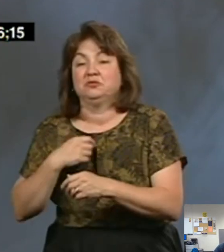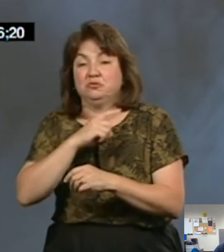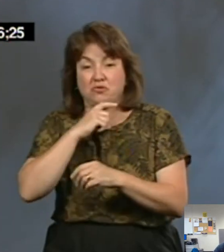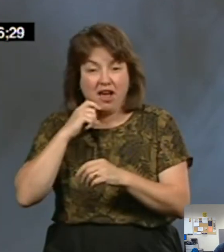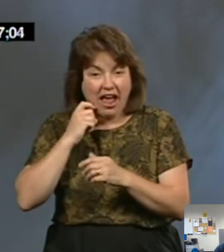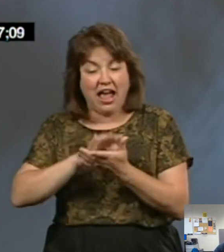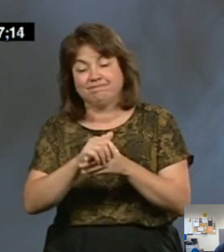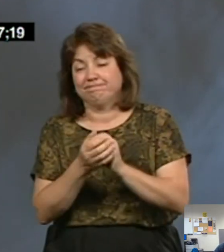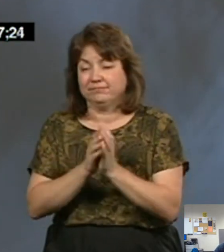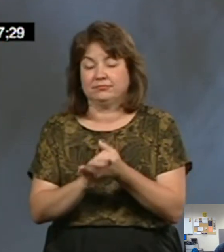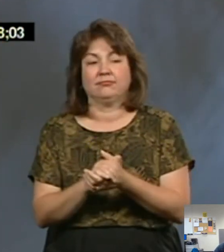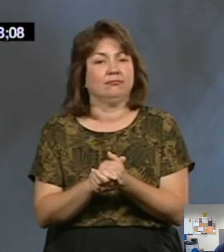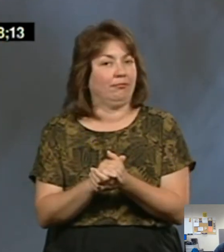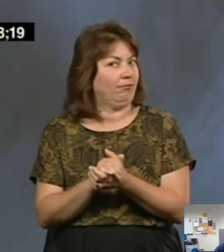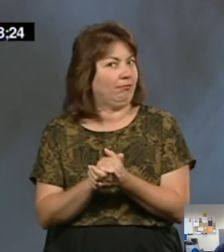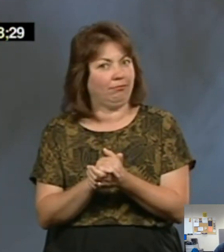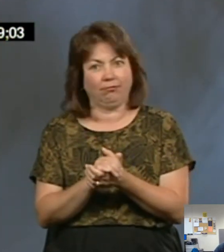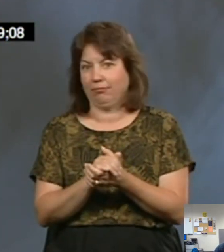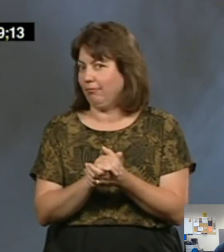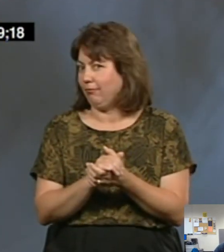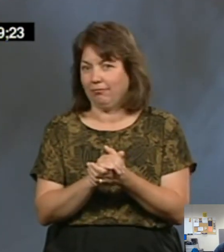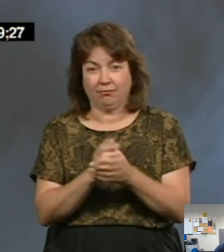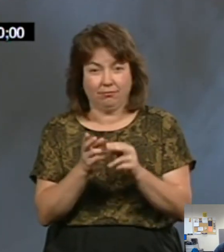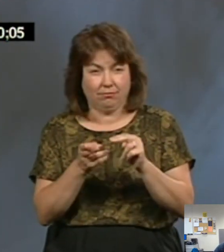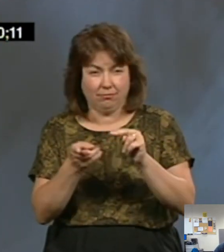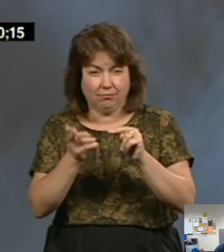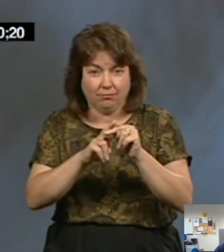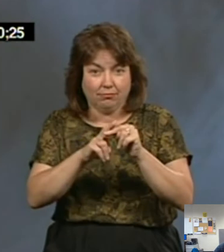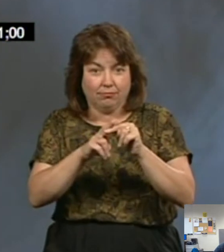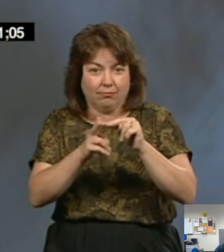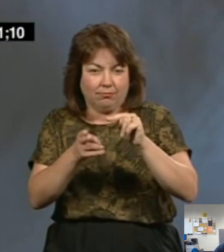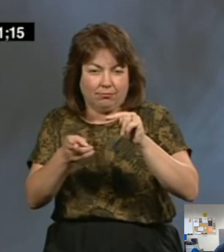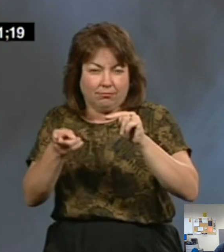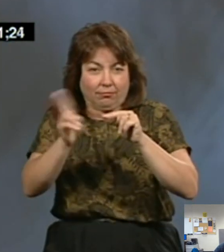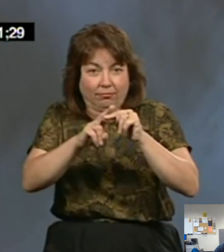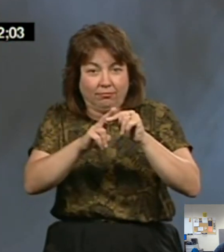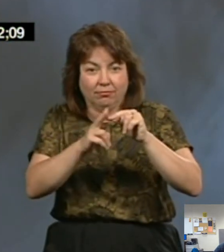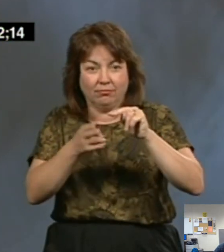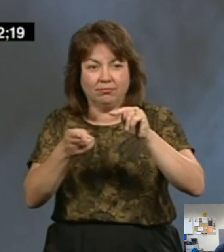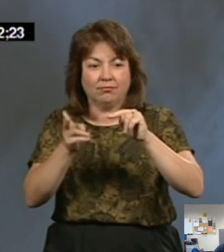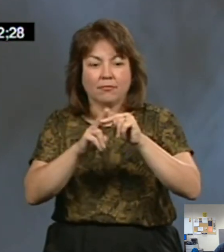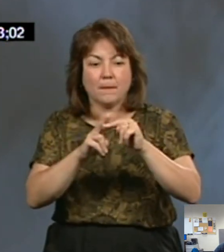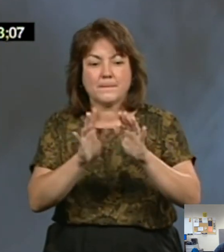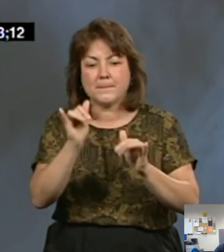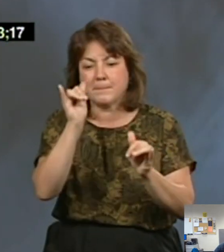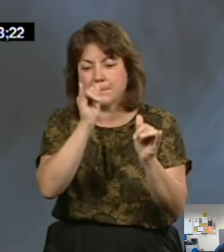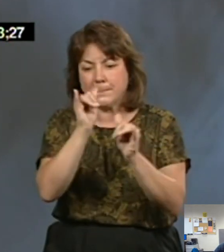good. When I was done, I dried them all off. But that pain, that burning